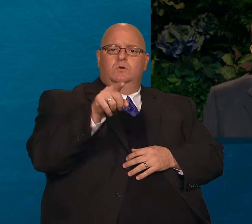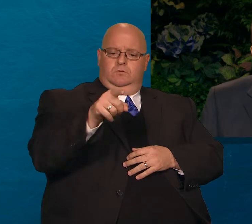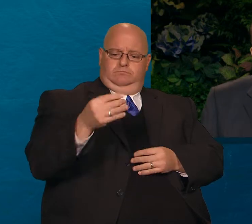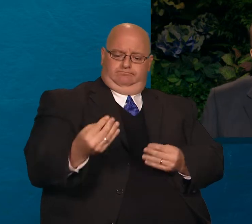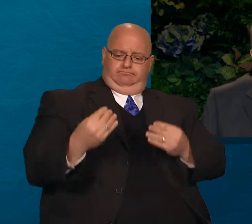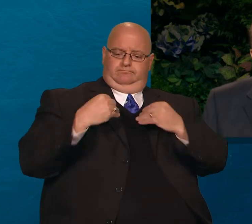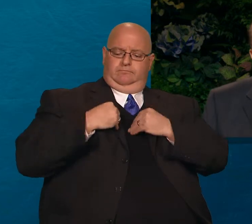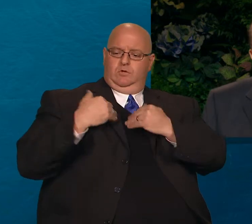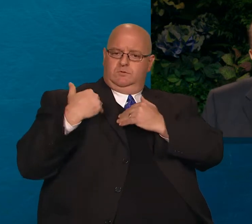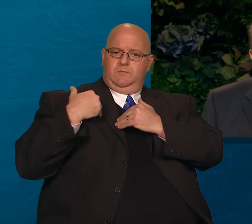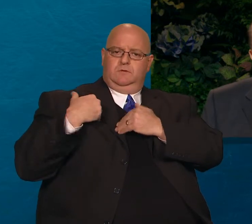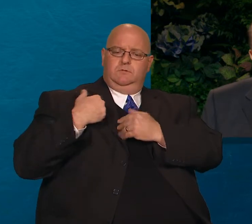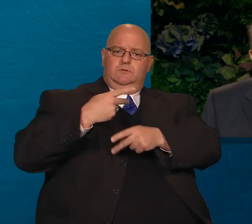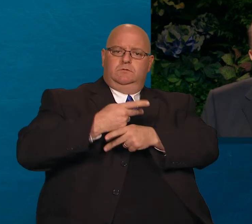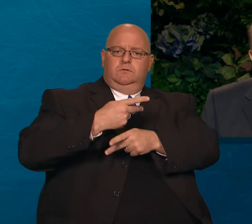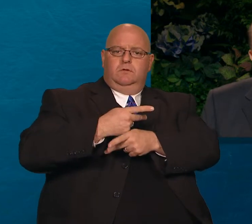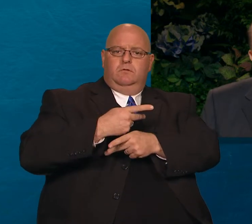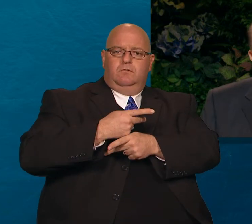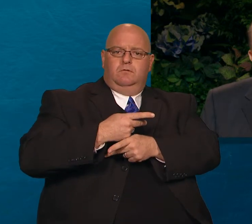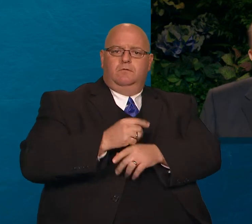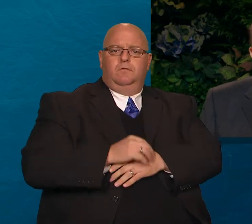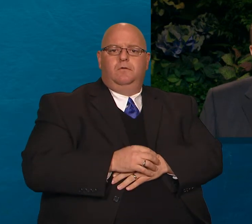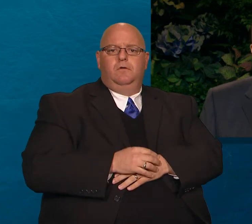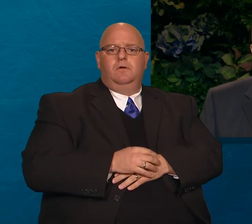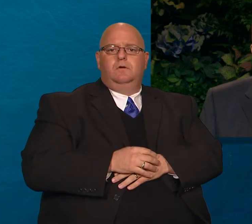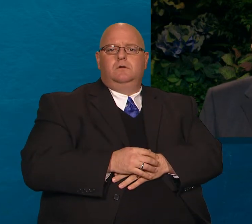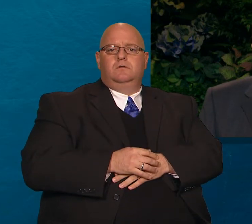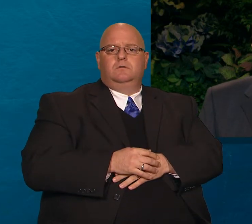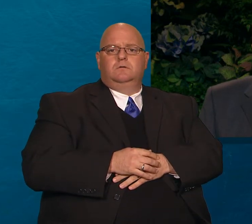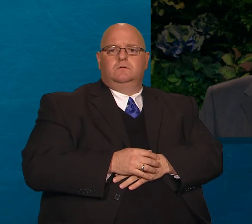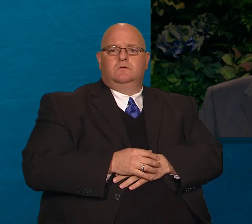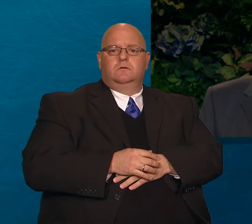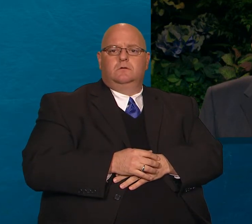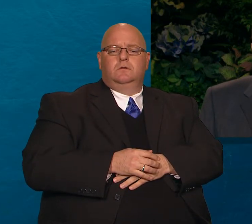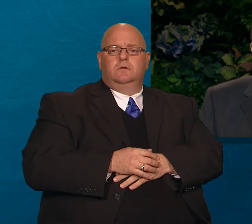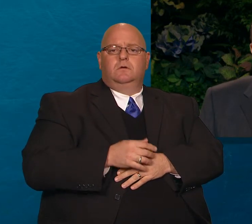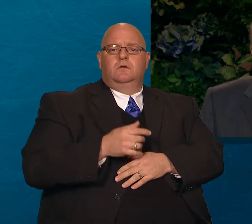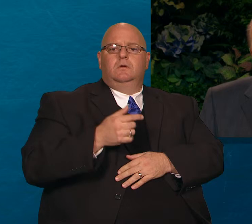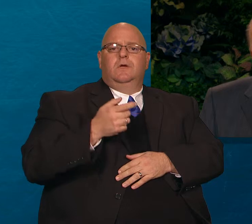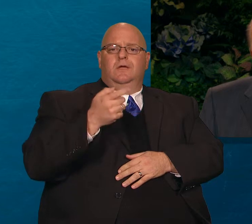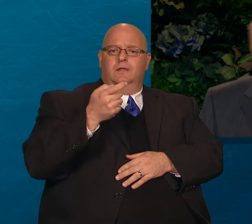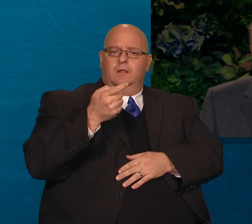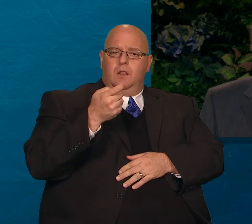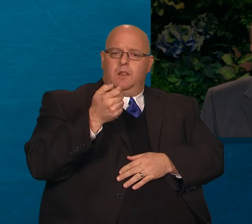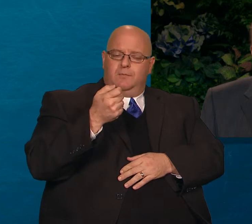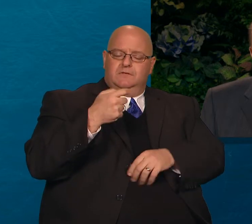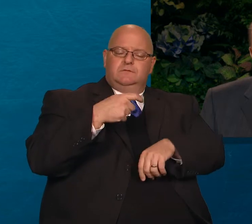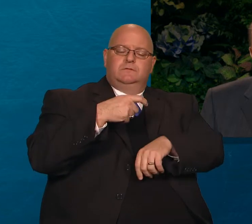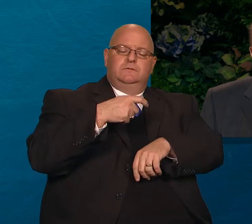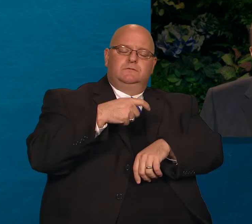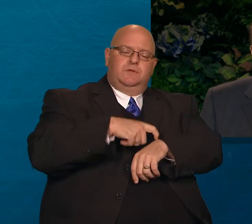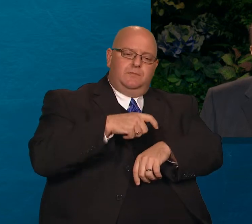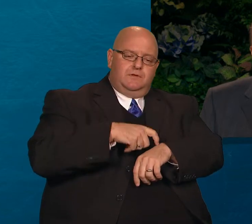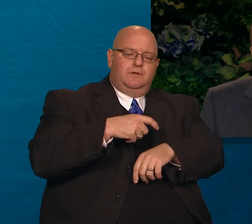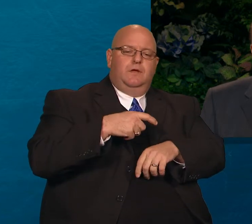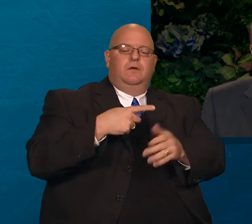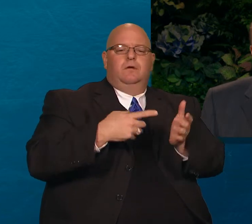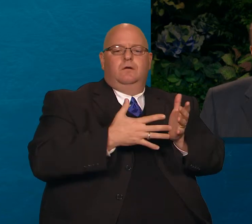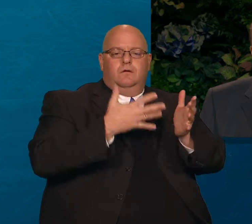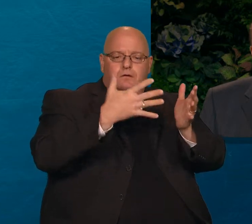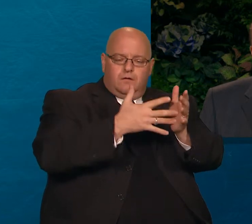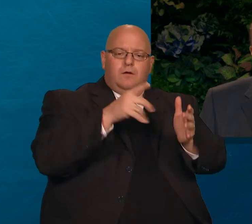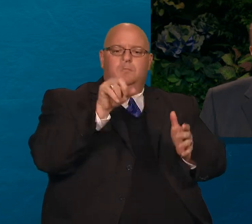given responsibility. There are a little extra prodding sometimes that will be